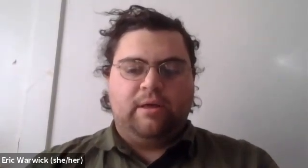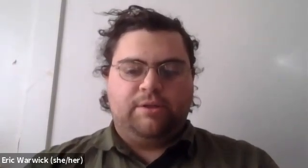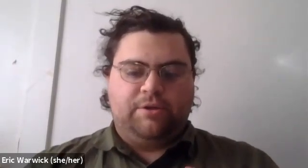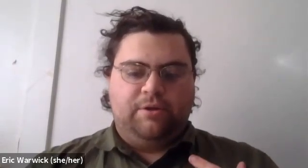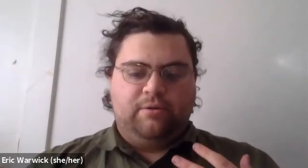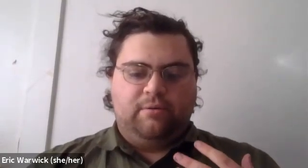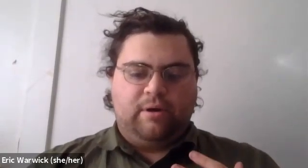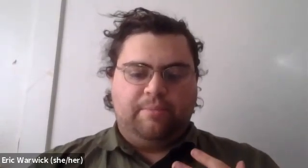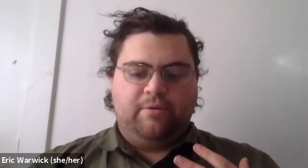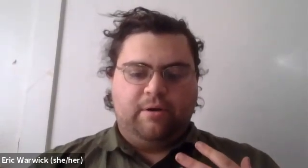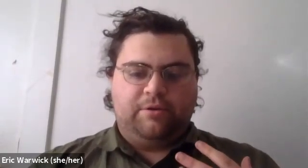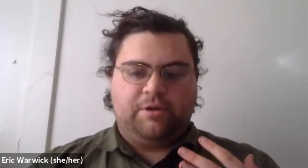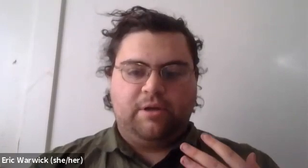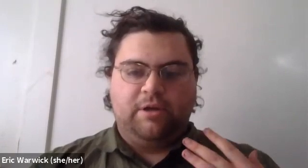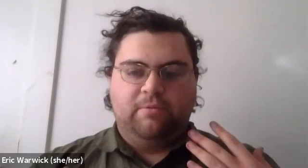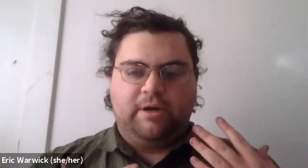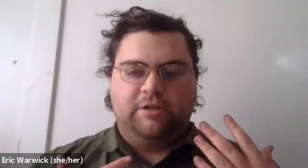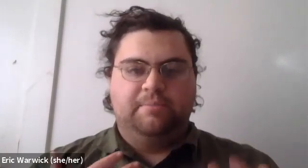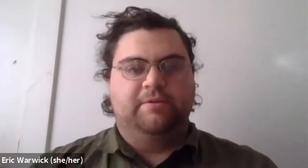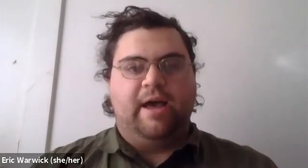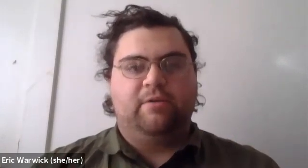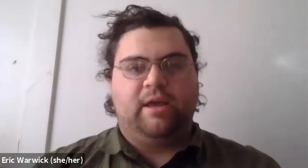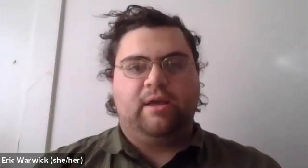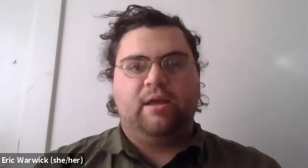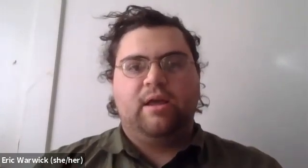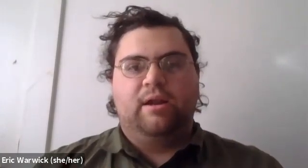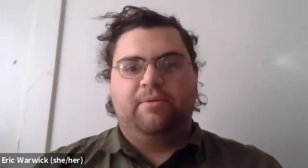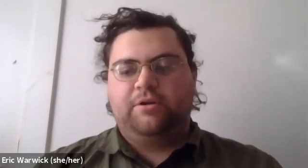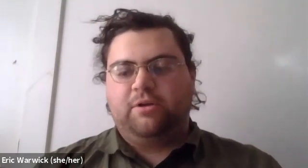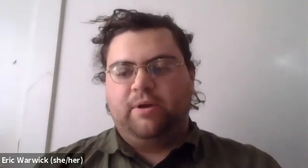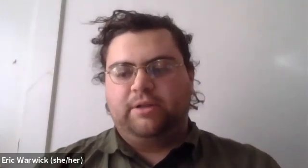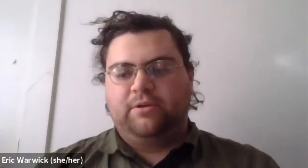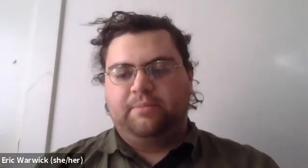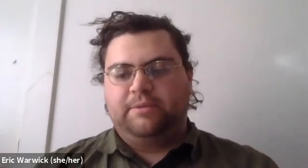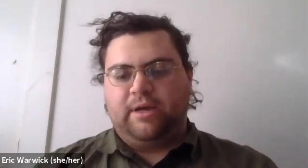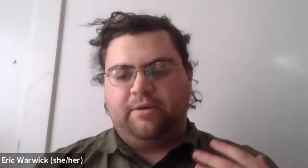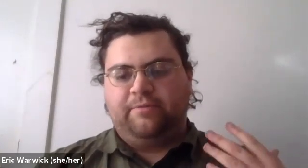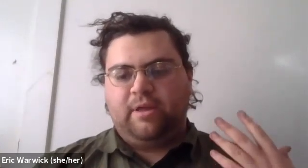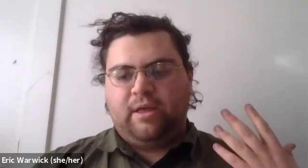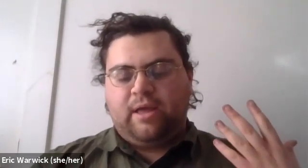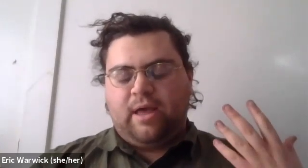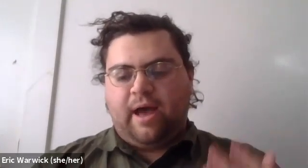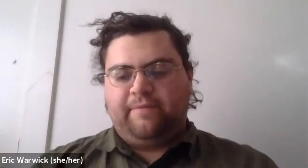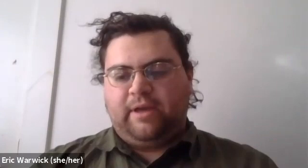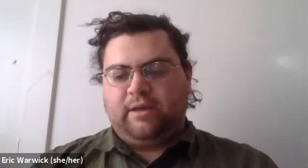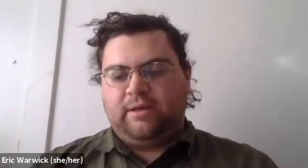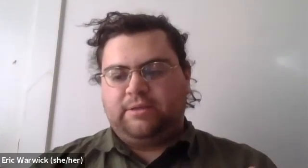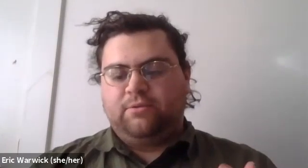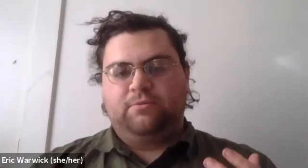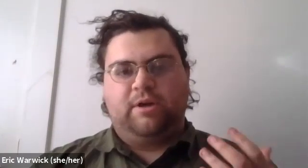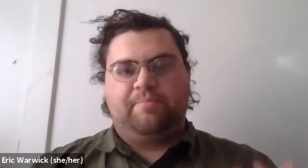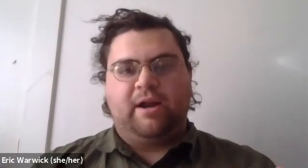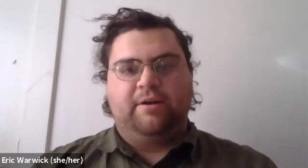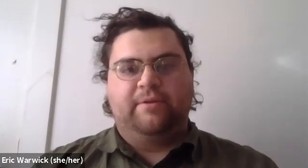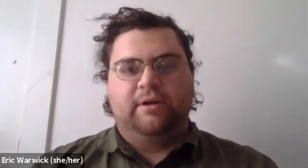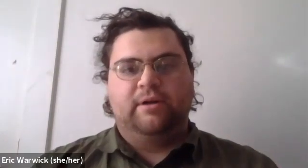how to approach your work in terms of equity and approach your work in terms of having